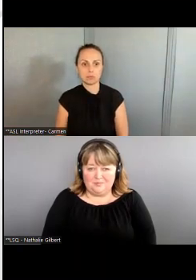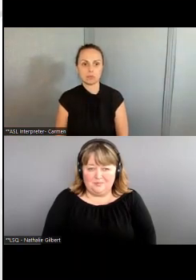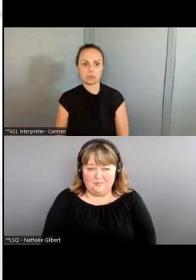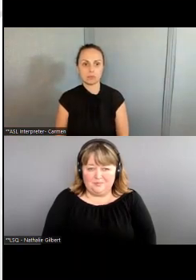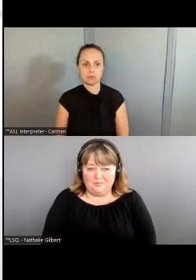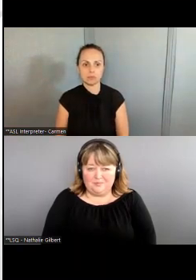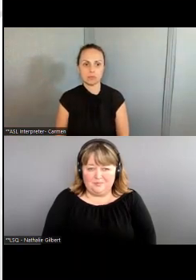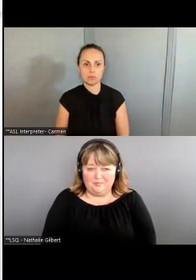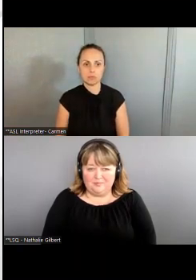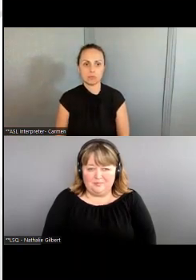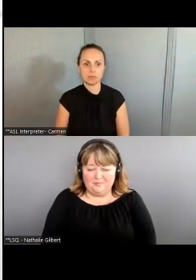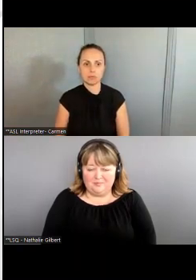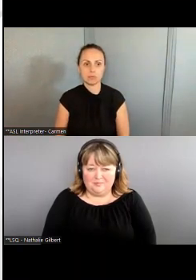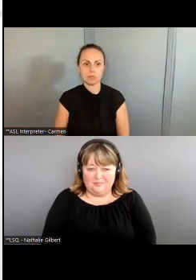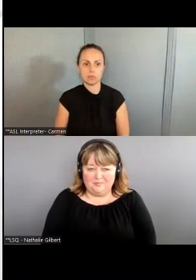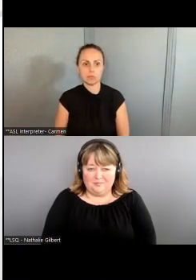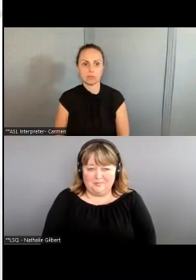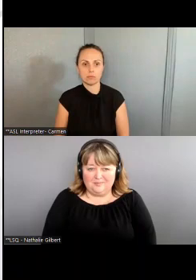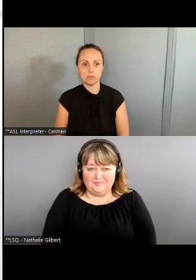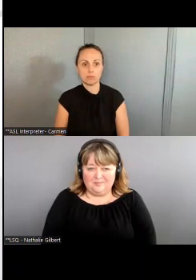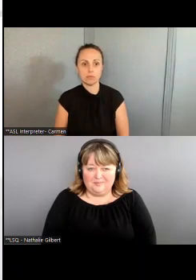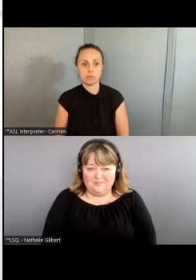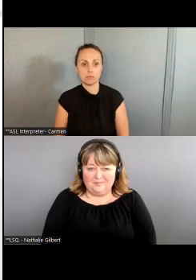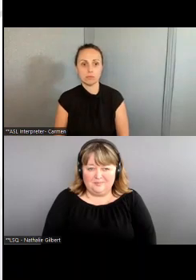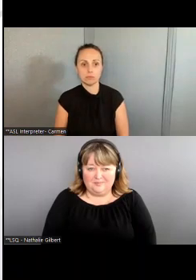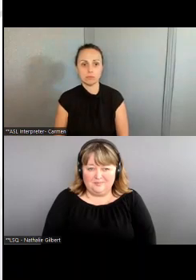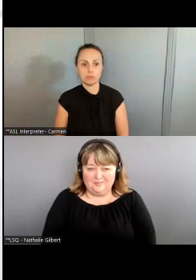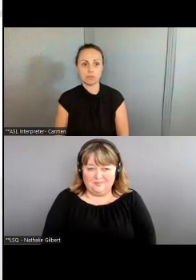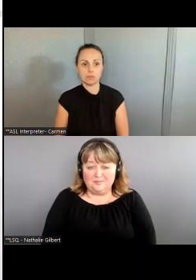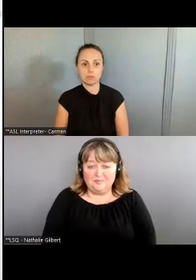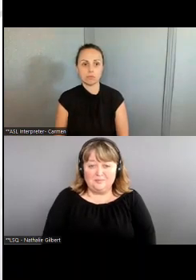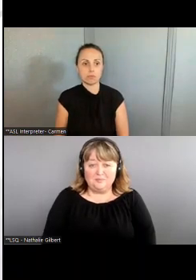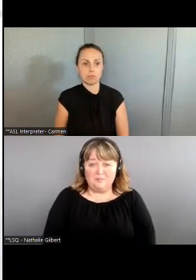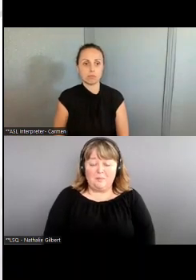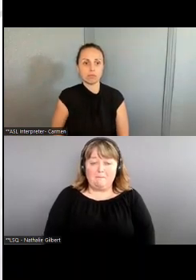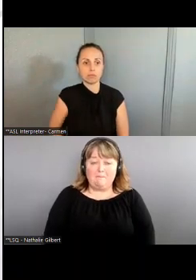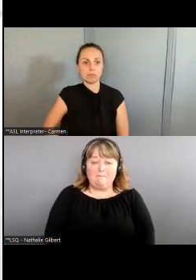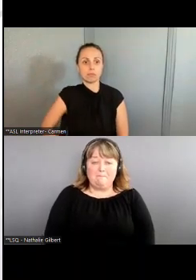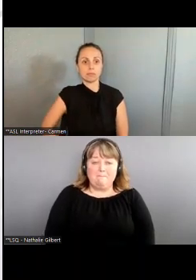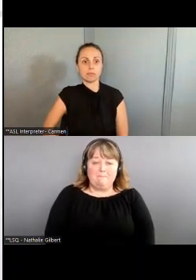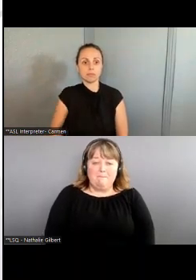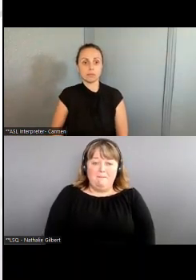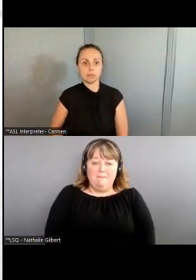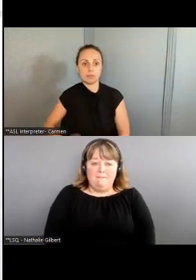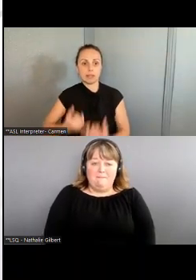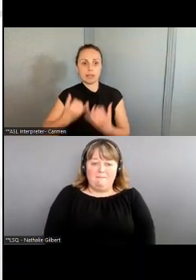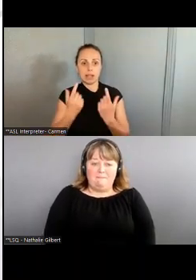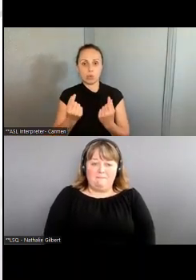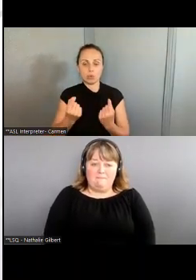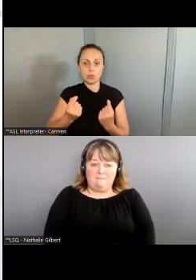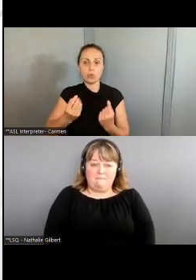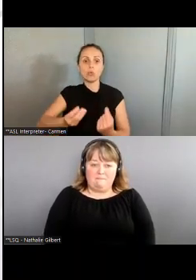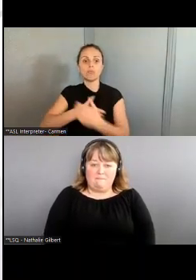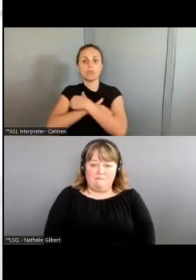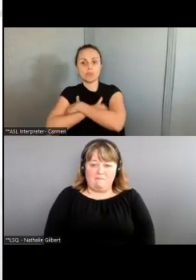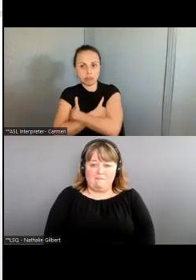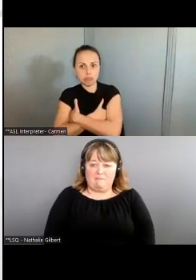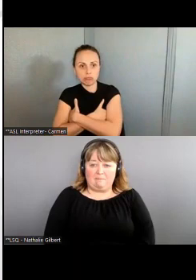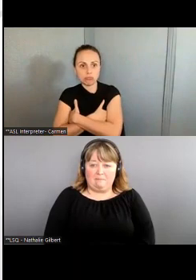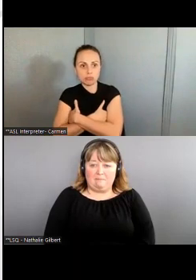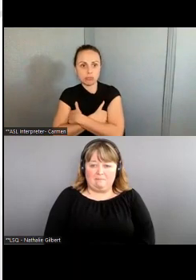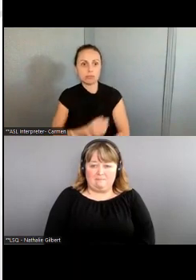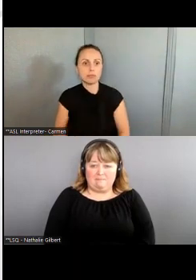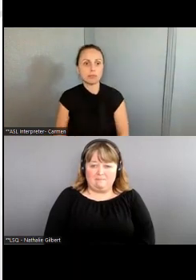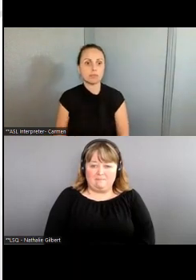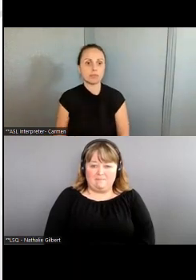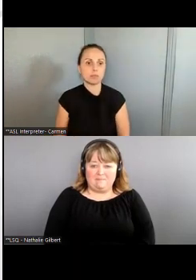Hey! Nice! Good. And now, in the middle, cross your arms, try to